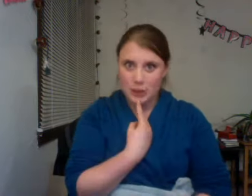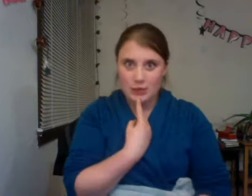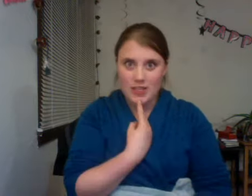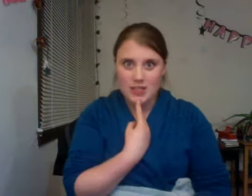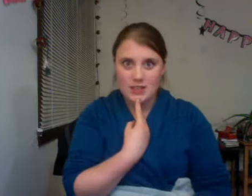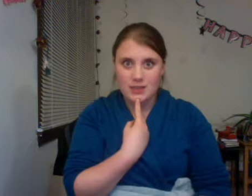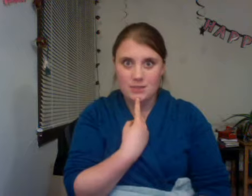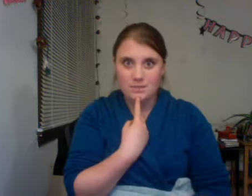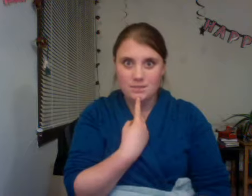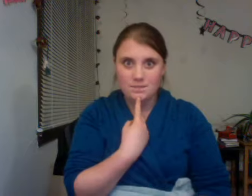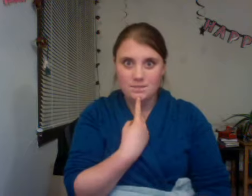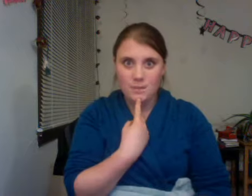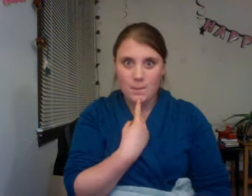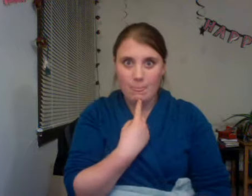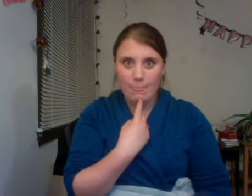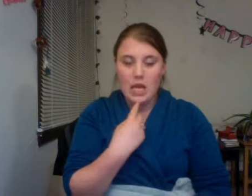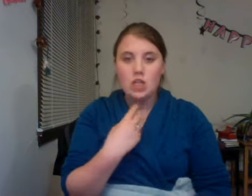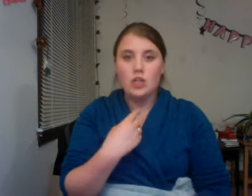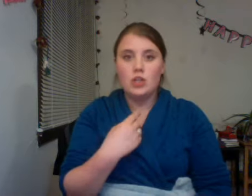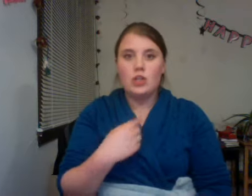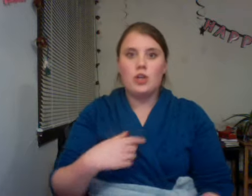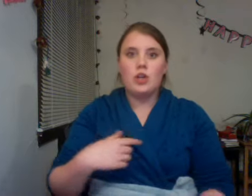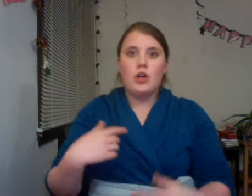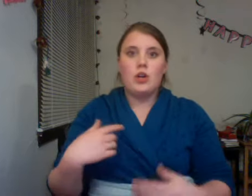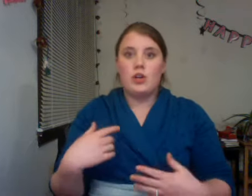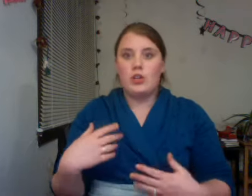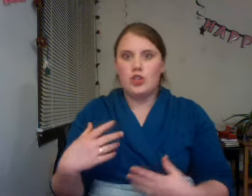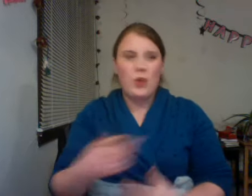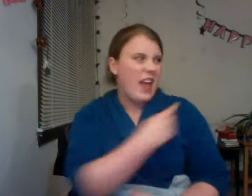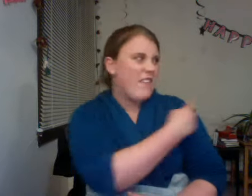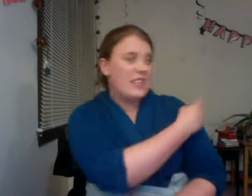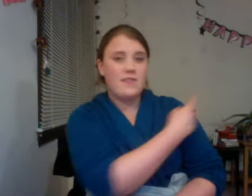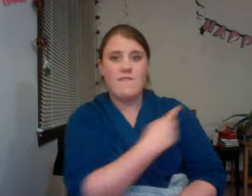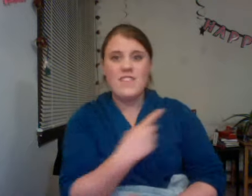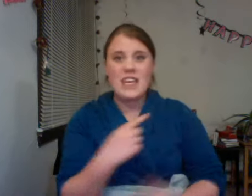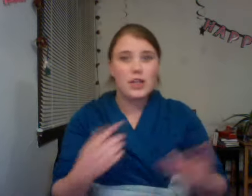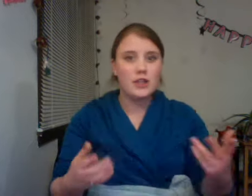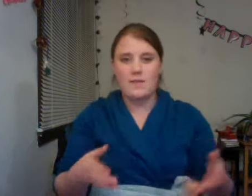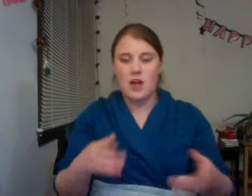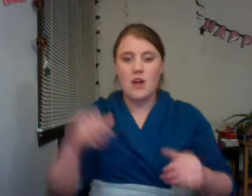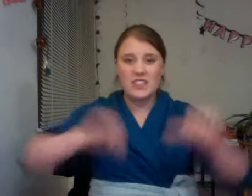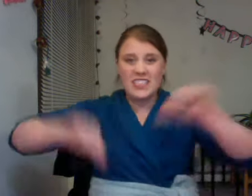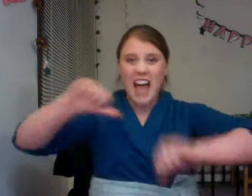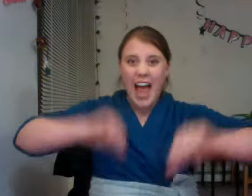all about slime and color changes. Check this out.